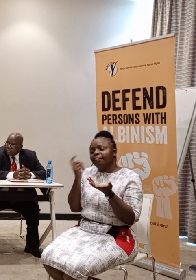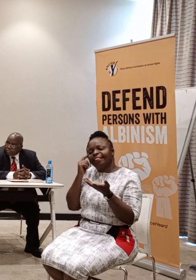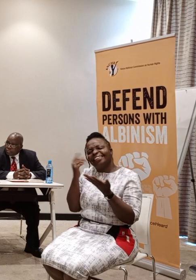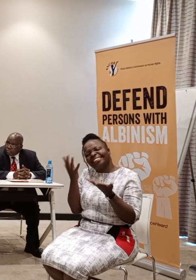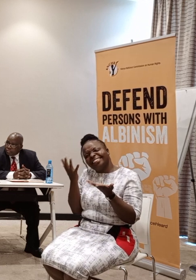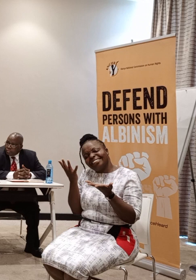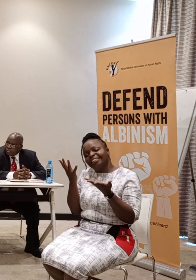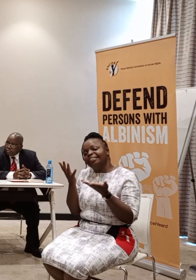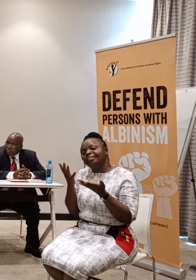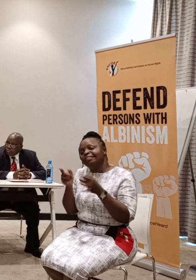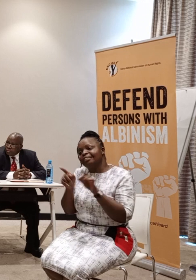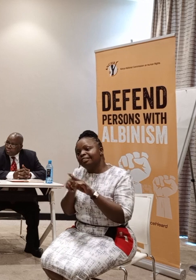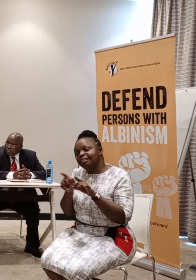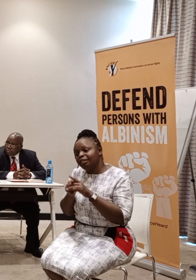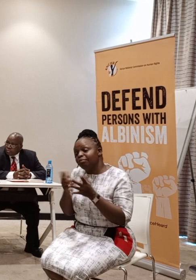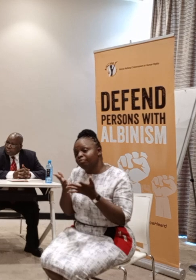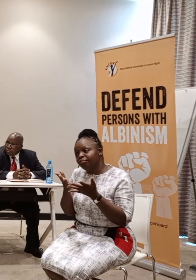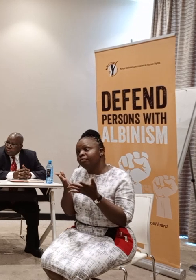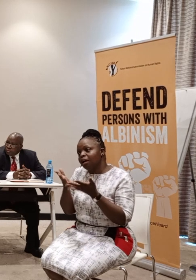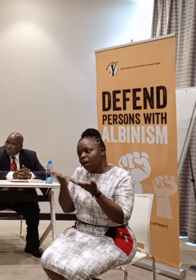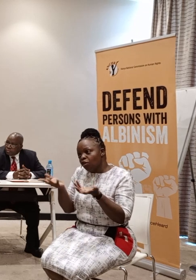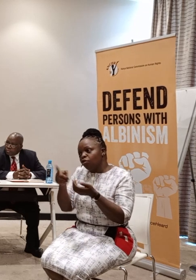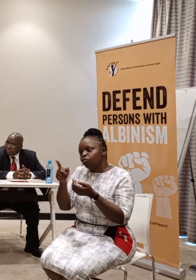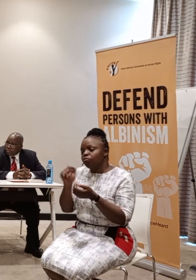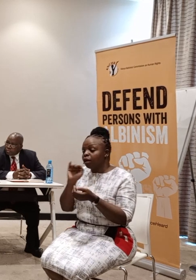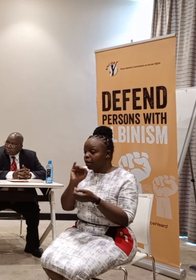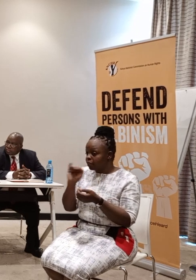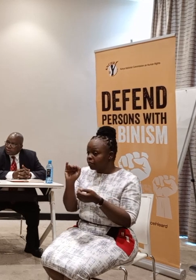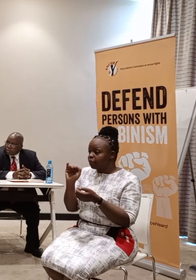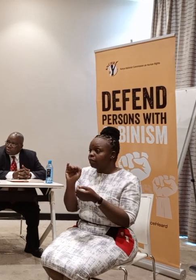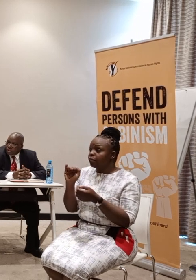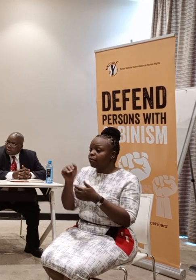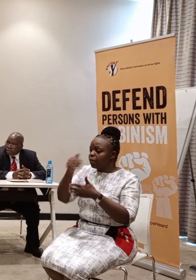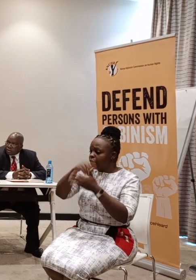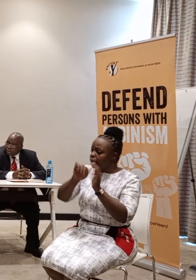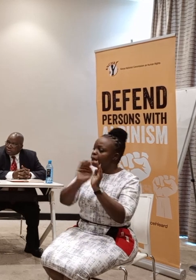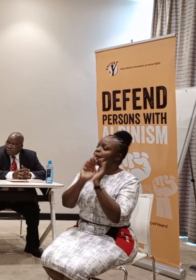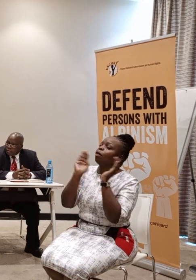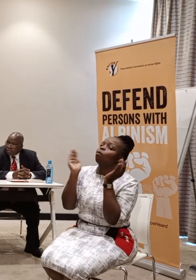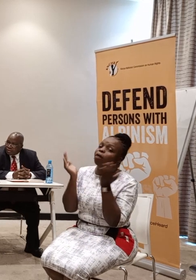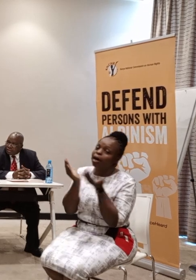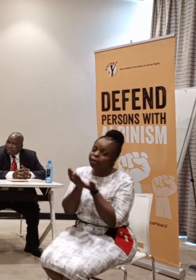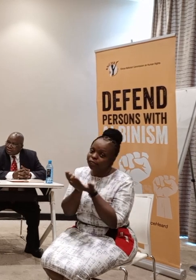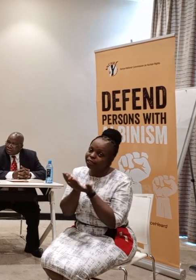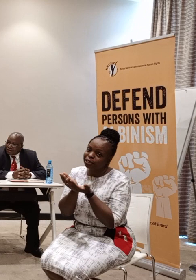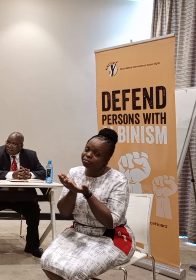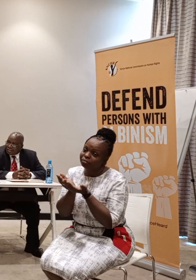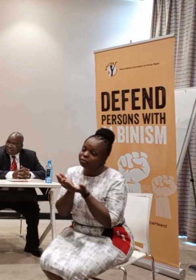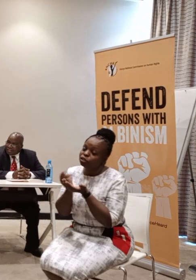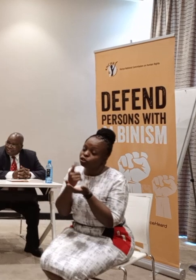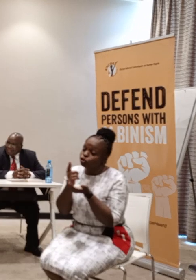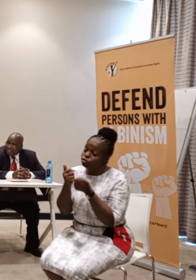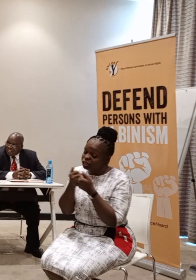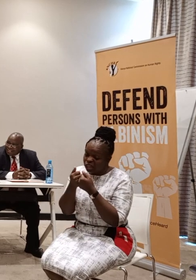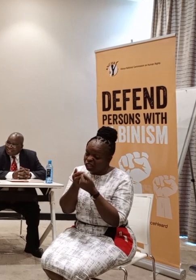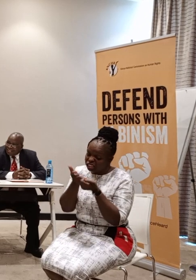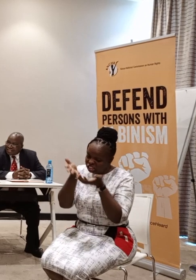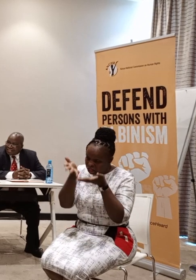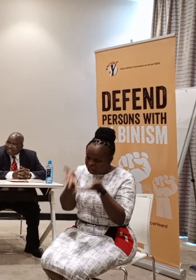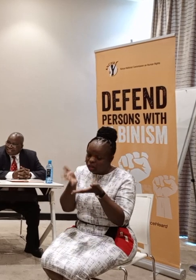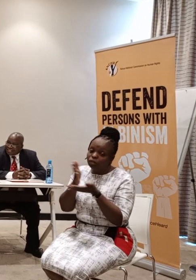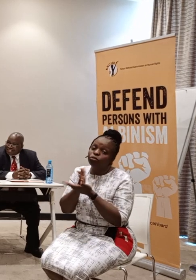and as you rightfully asked, at the university. Sure. So the challenge there, actually the